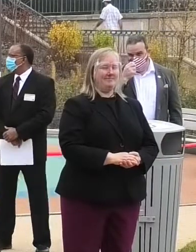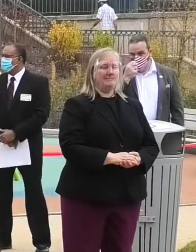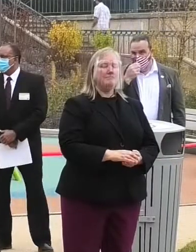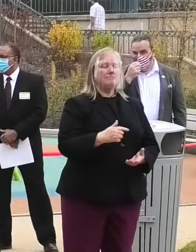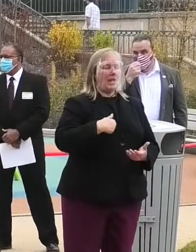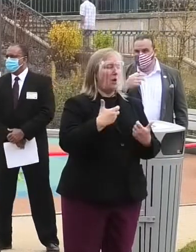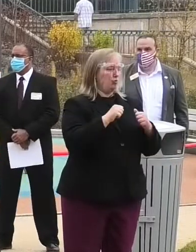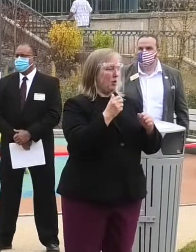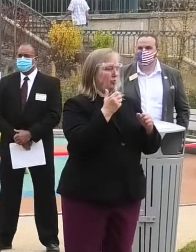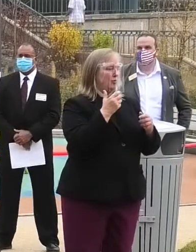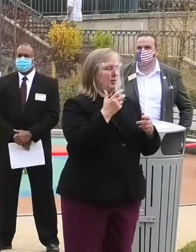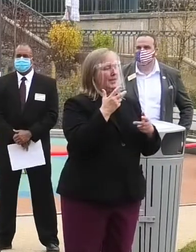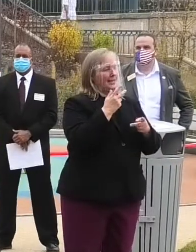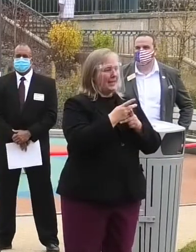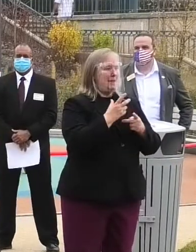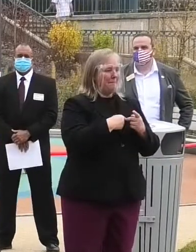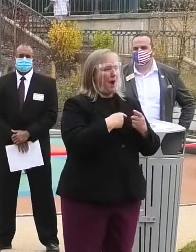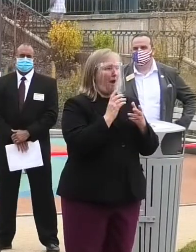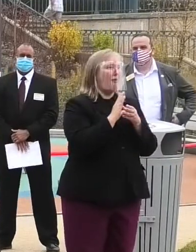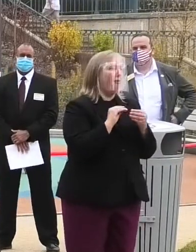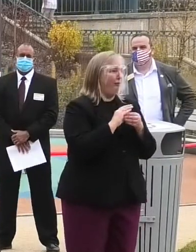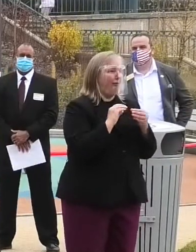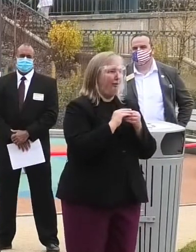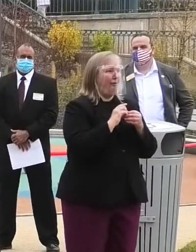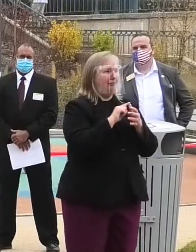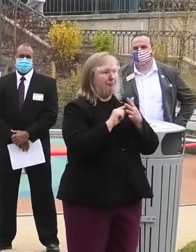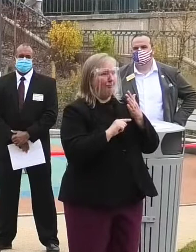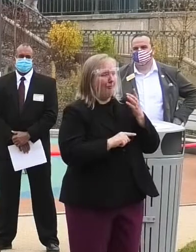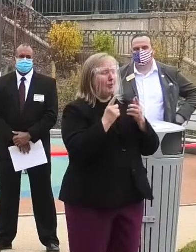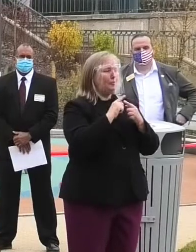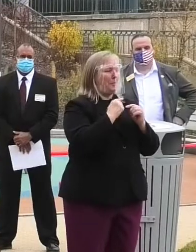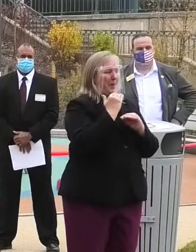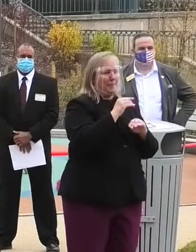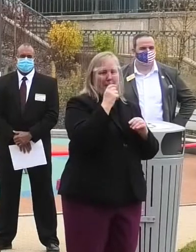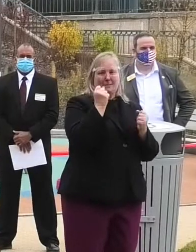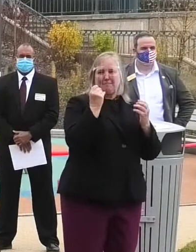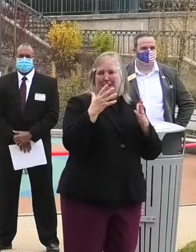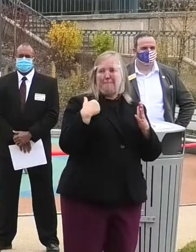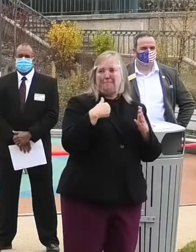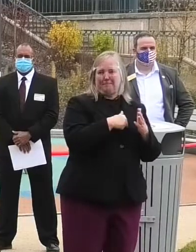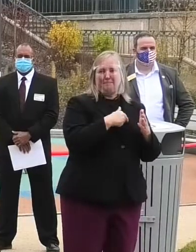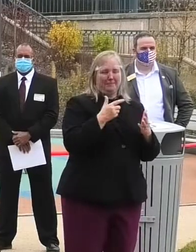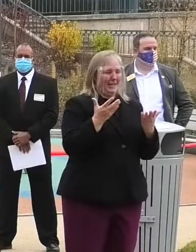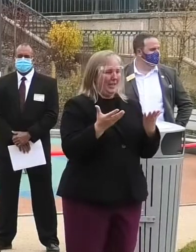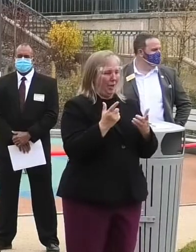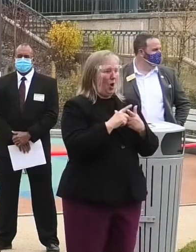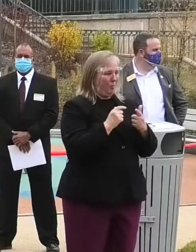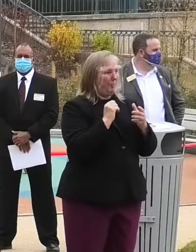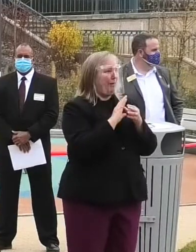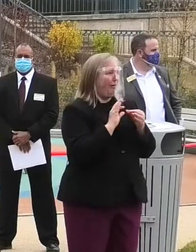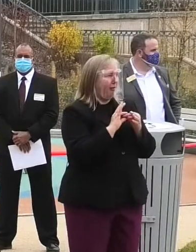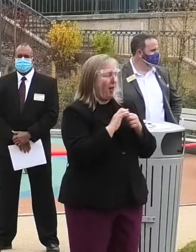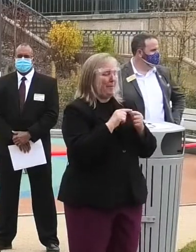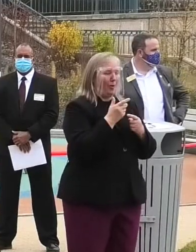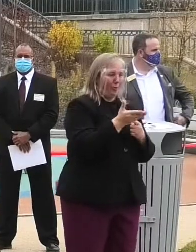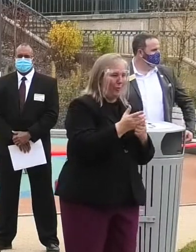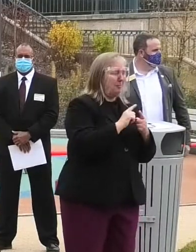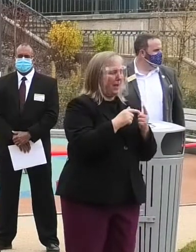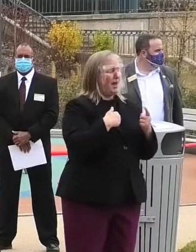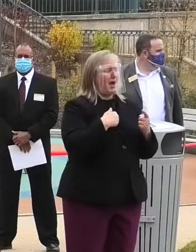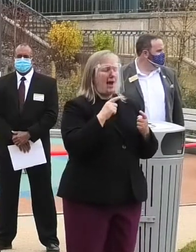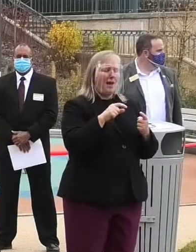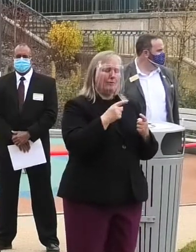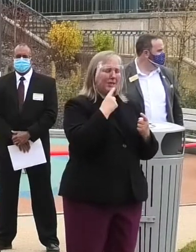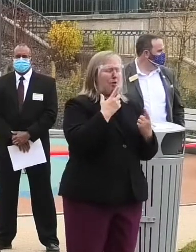I will try to keep my gushing to a minimum, since there are a number of us here today who will be gushing over you. But I have to say what an honor